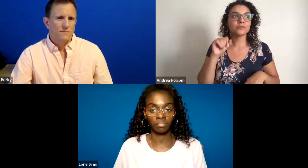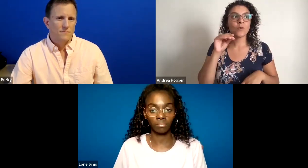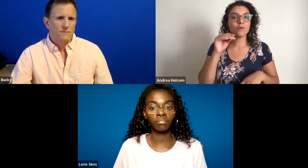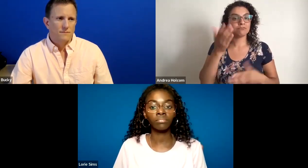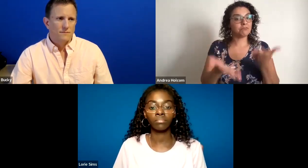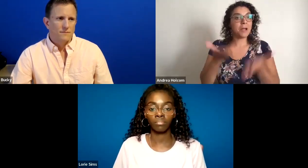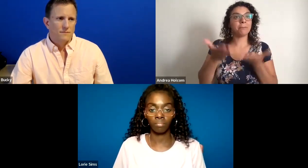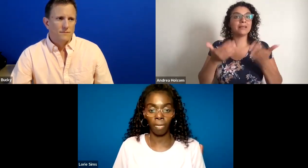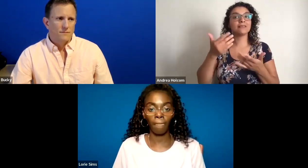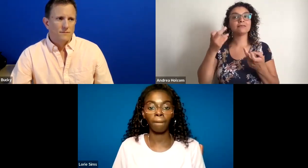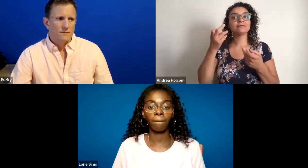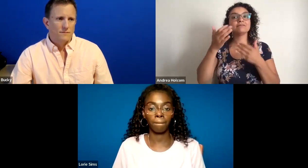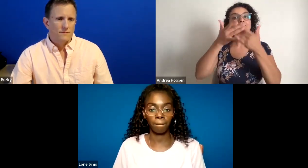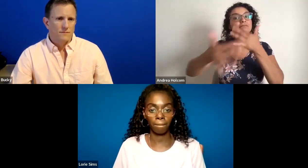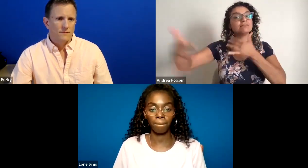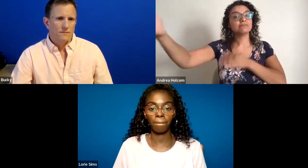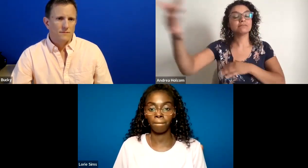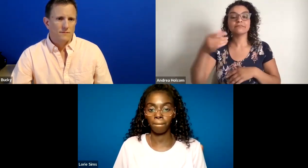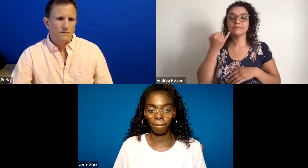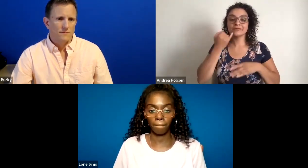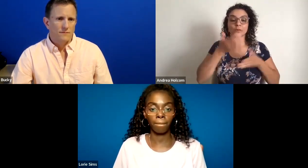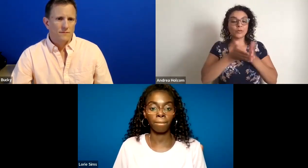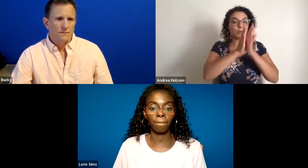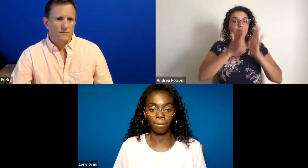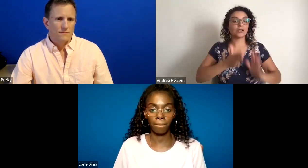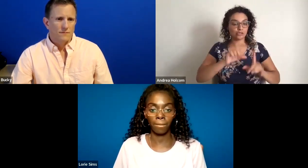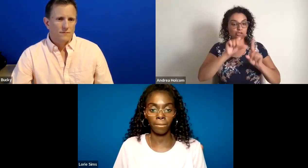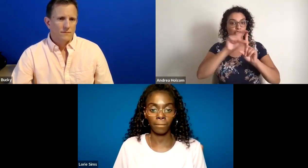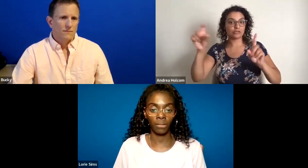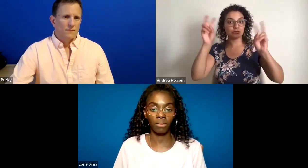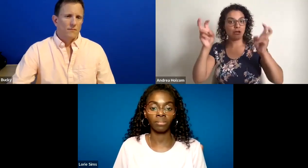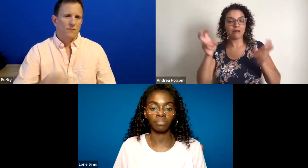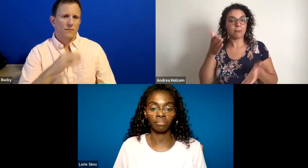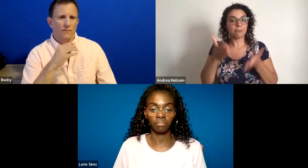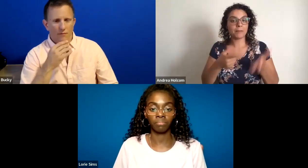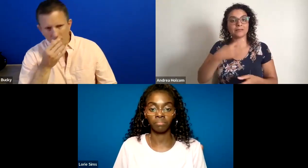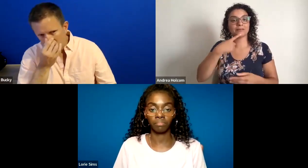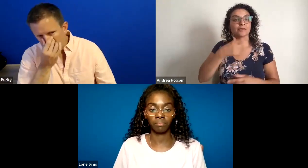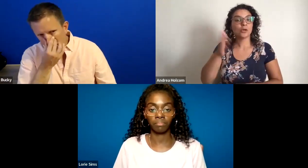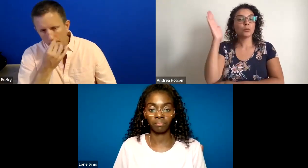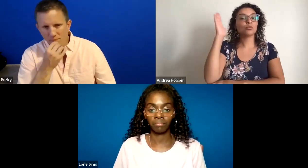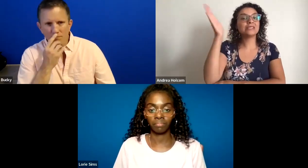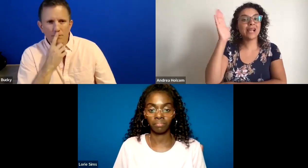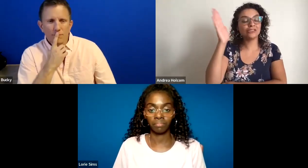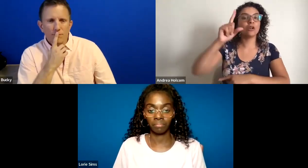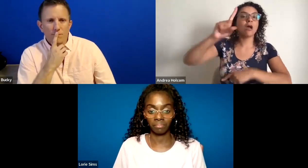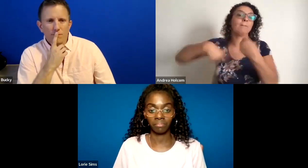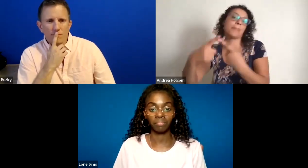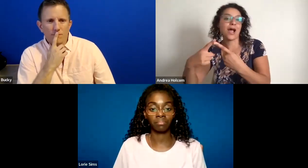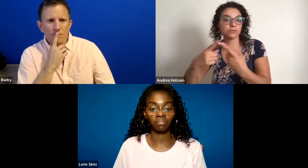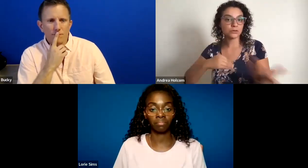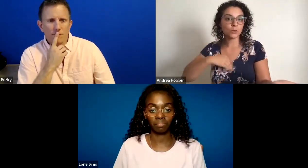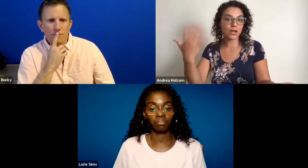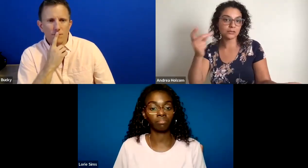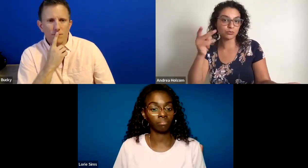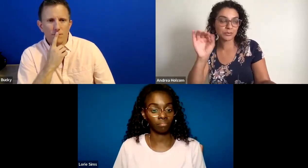very strong word. So maybe going forward, if a requester puts that in the topic,